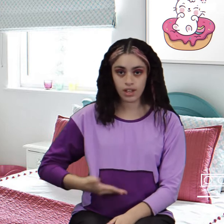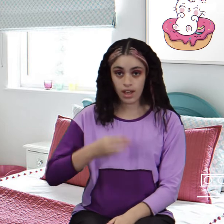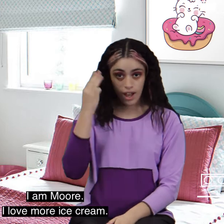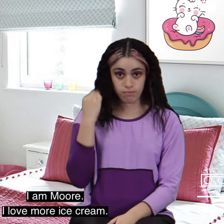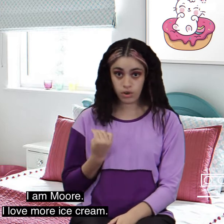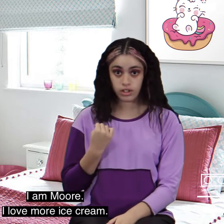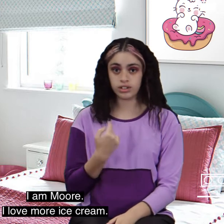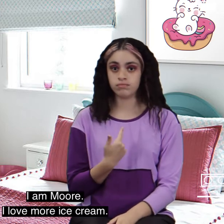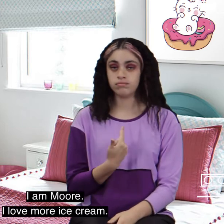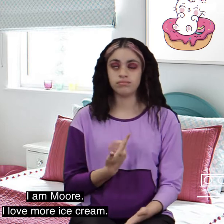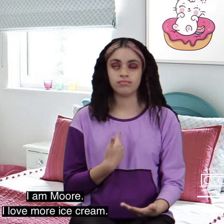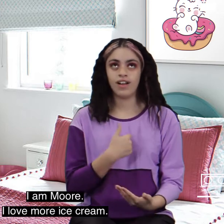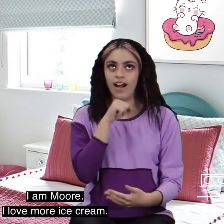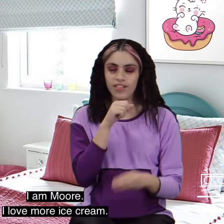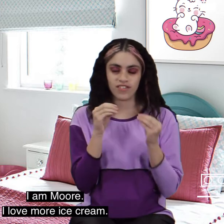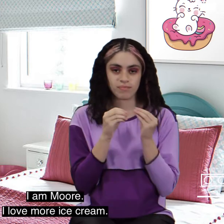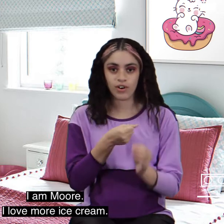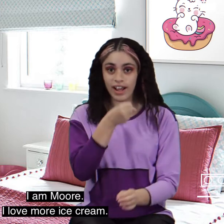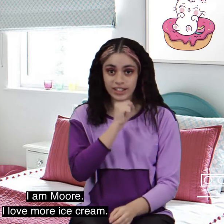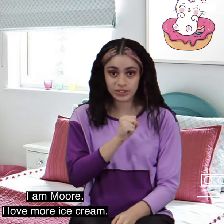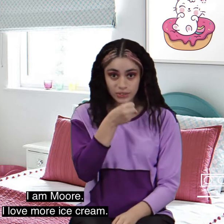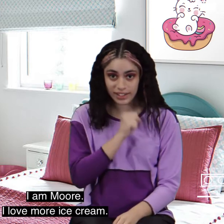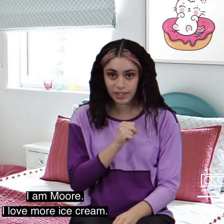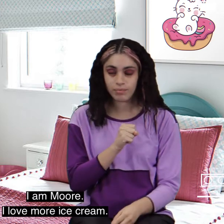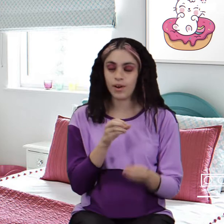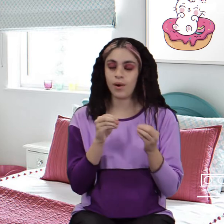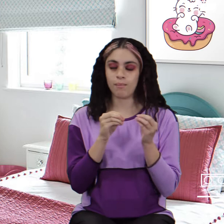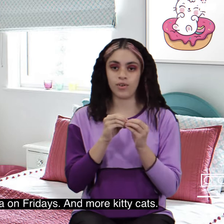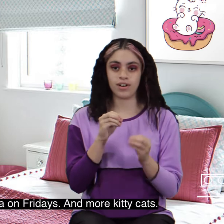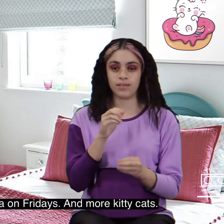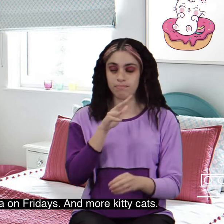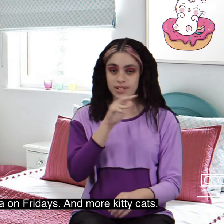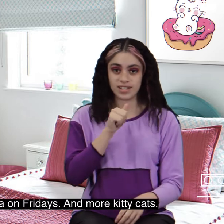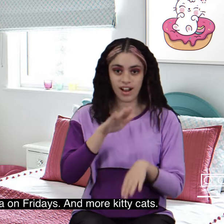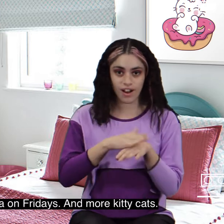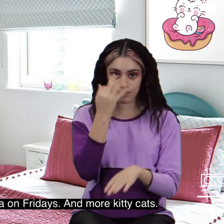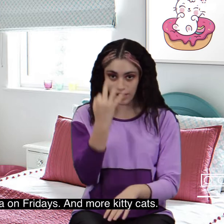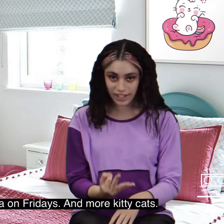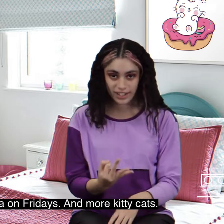i'm more i love more ice cream more pizza on fridays